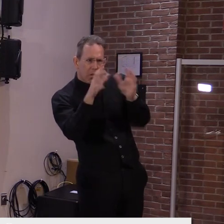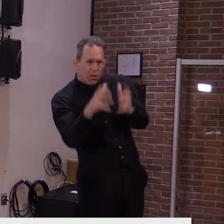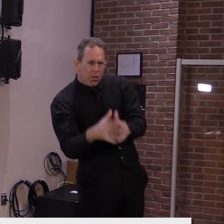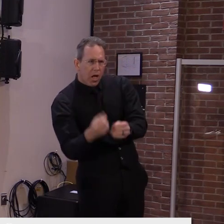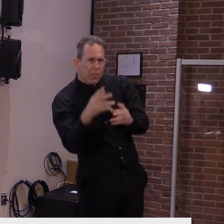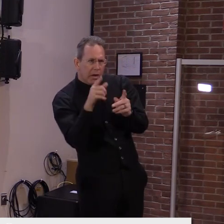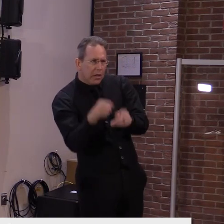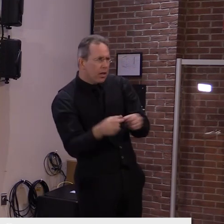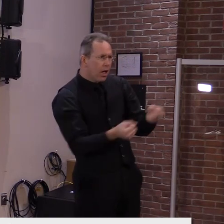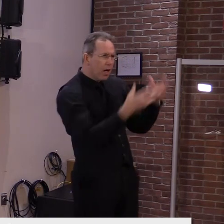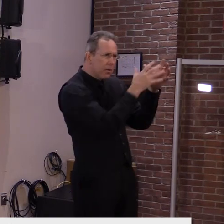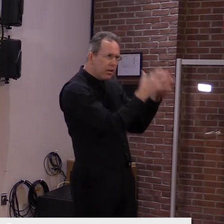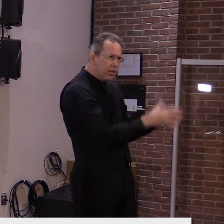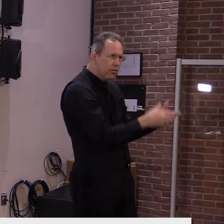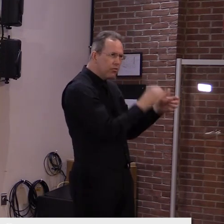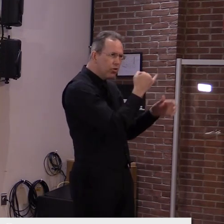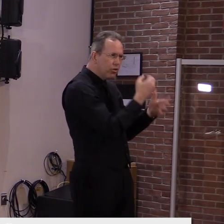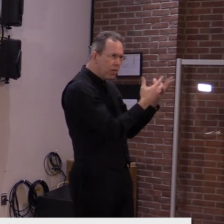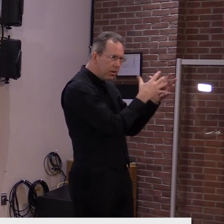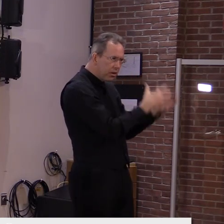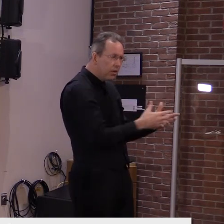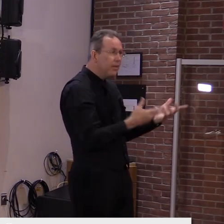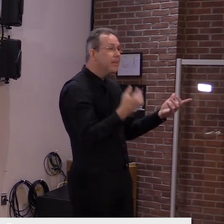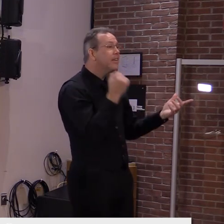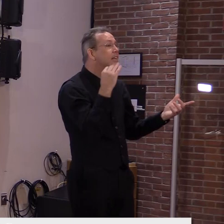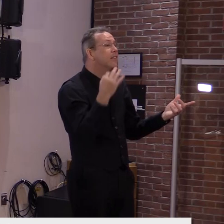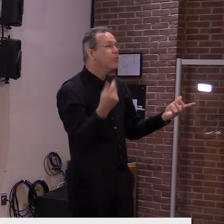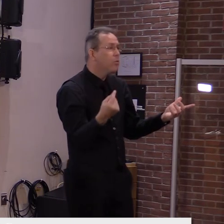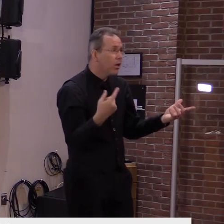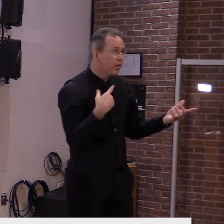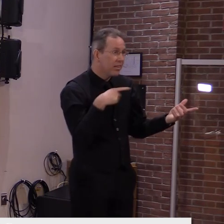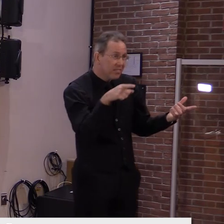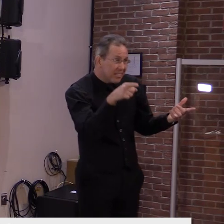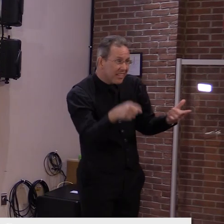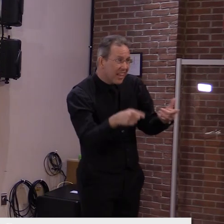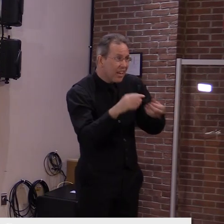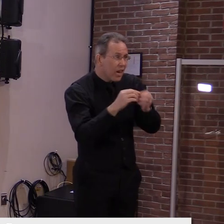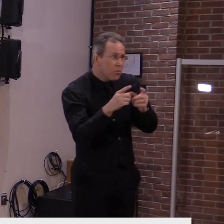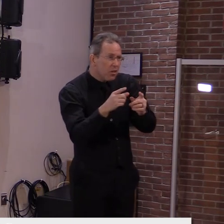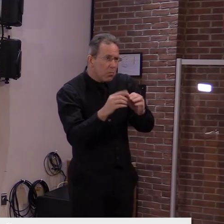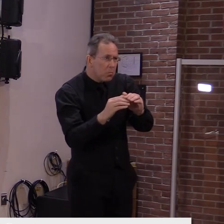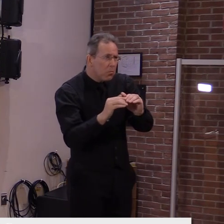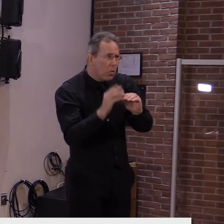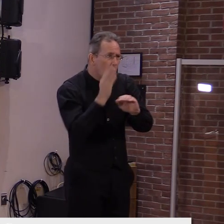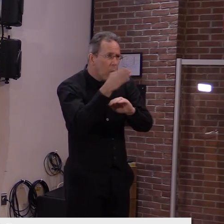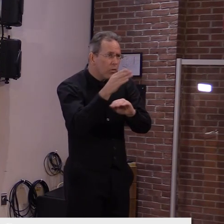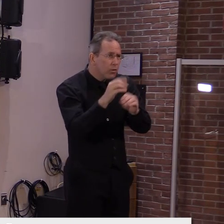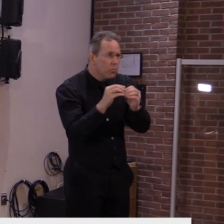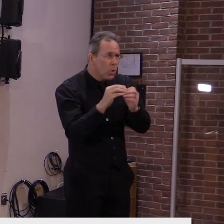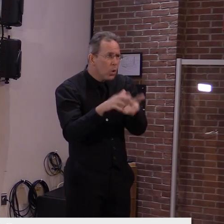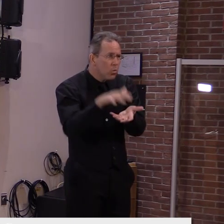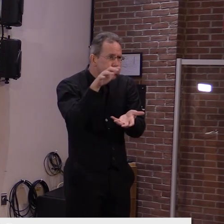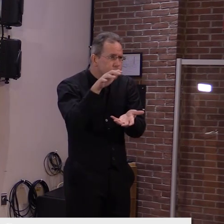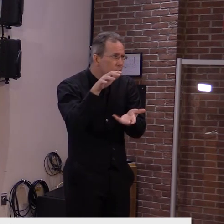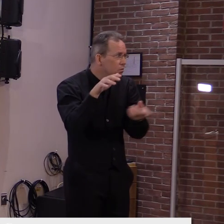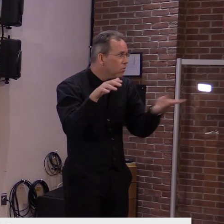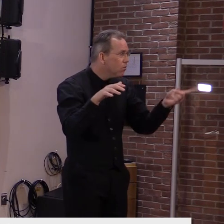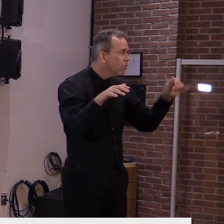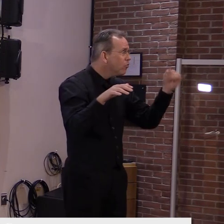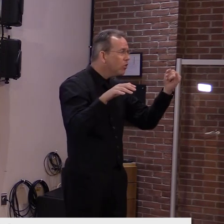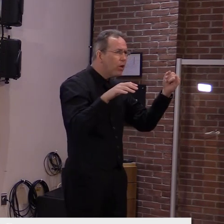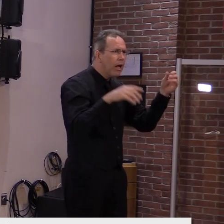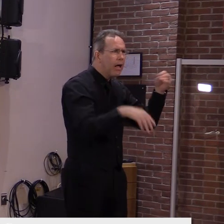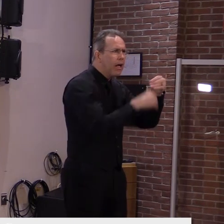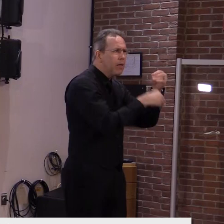added clinics and slots to that area. So we've been very successful in doing that